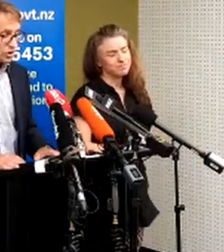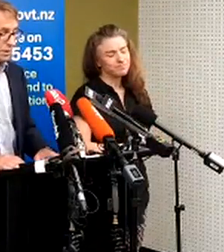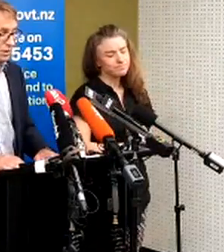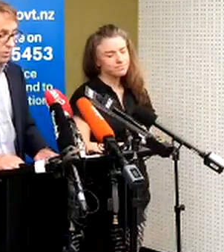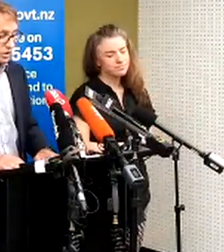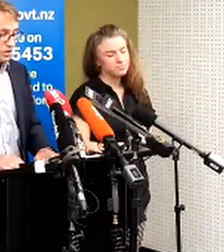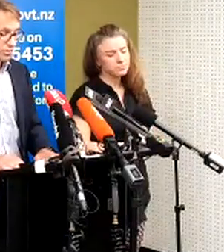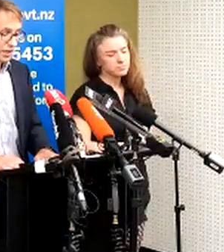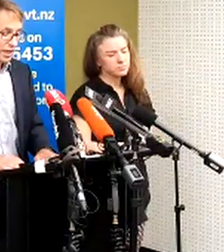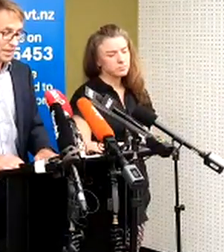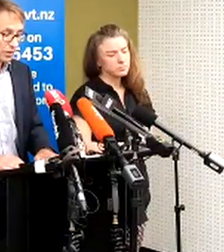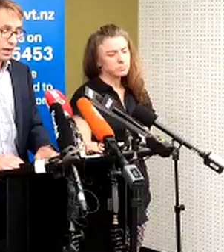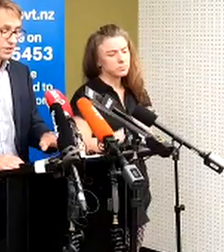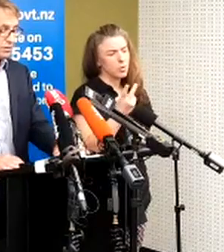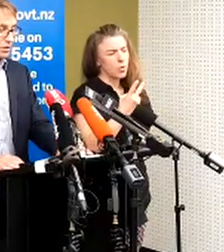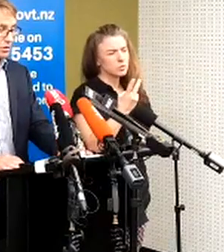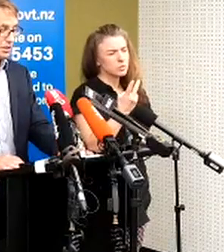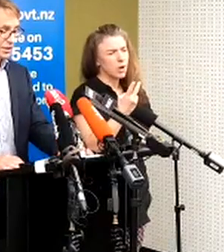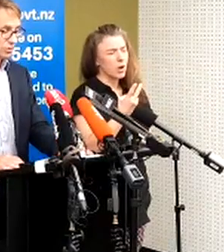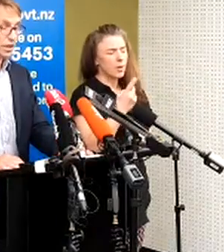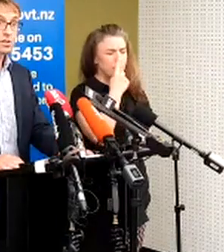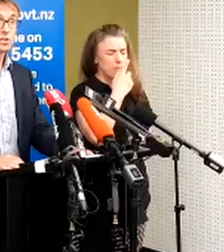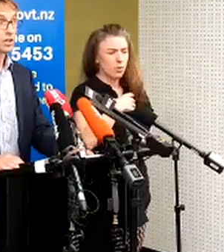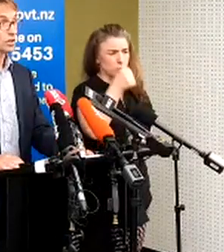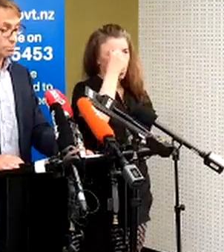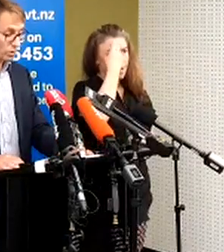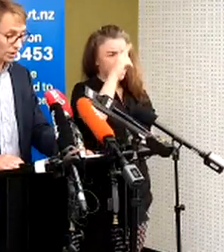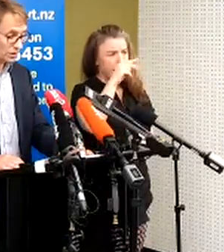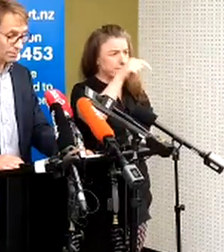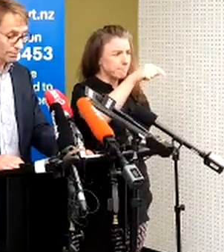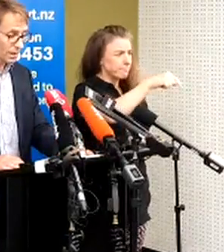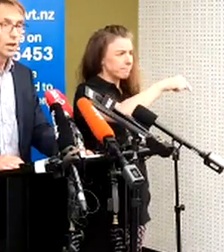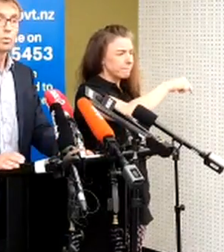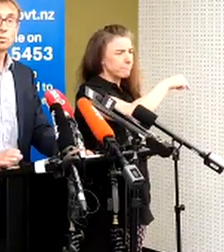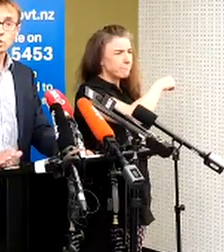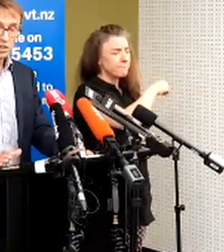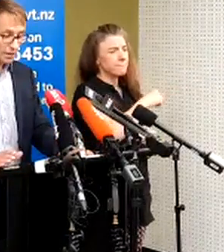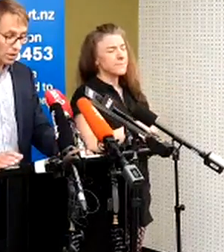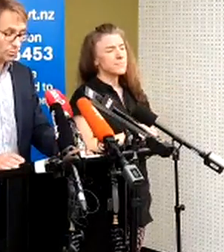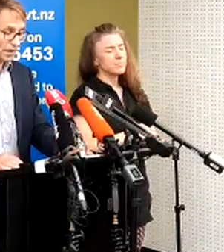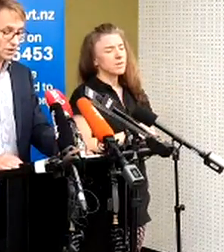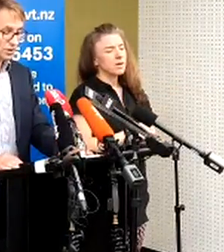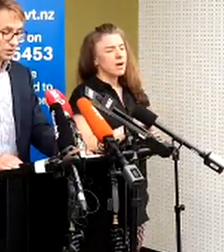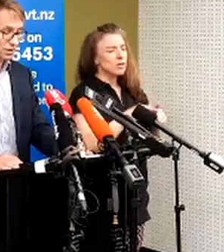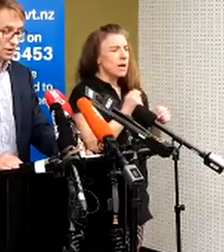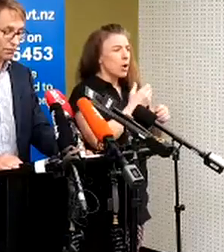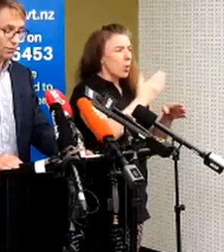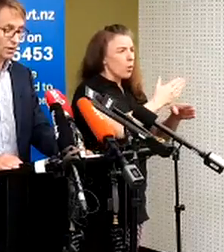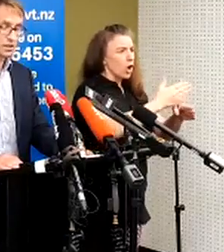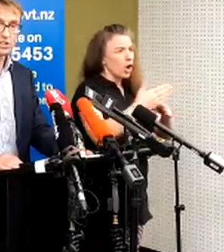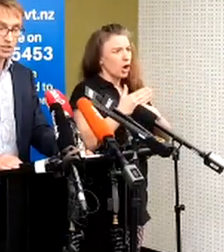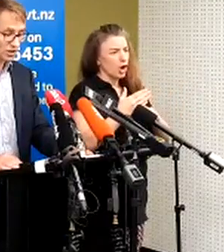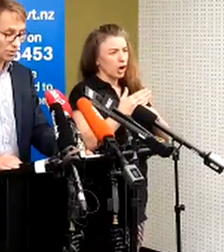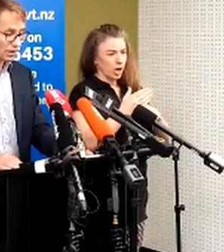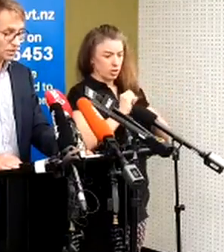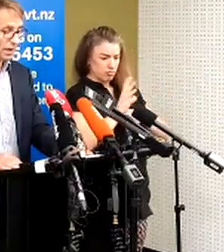There has also been questions around naming other places of interest linked to cases, such as employers. We would name those places if